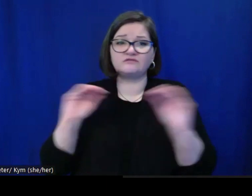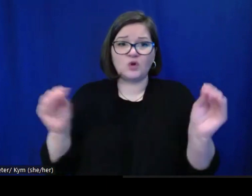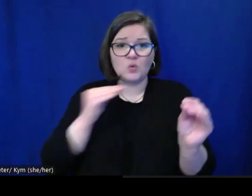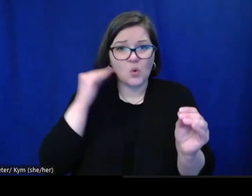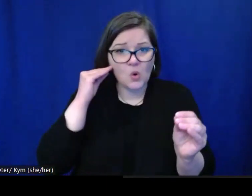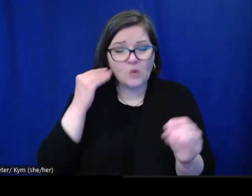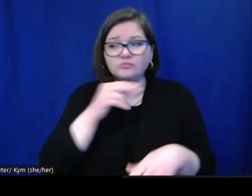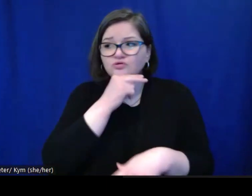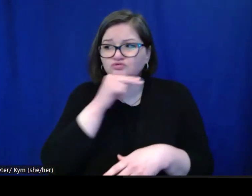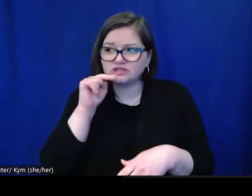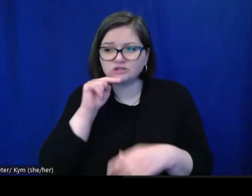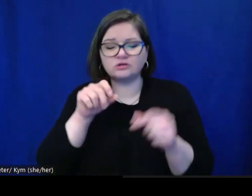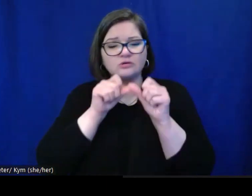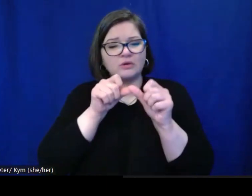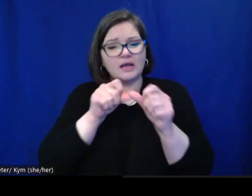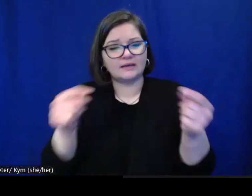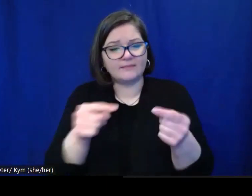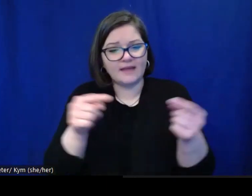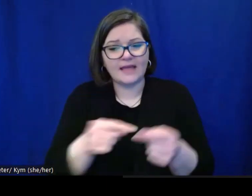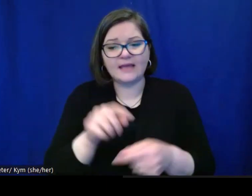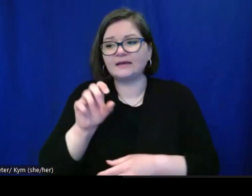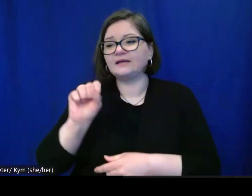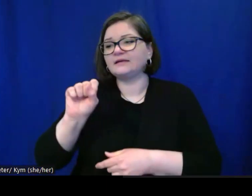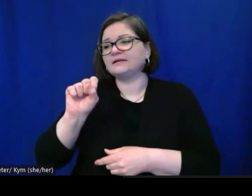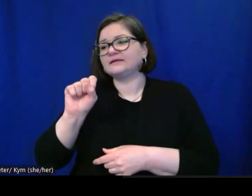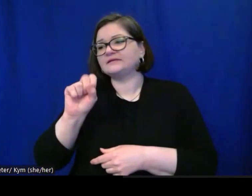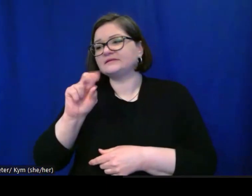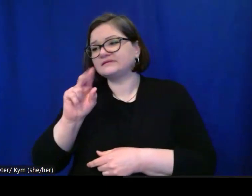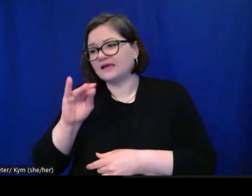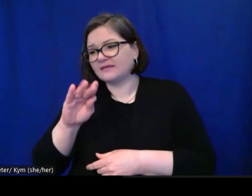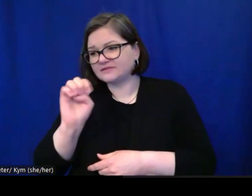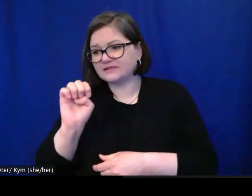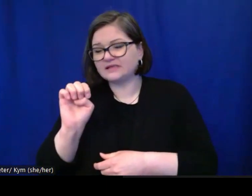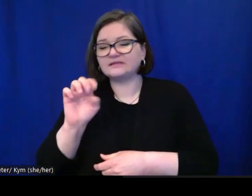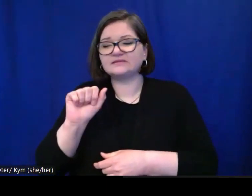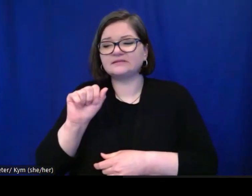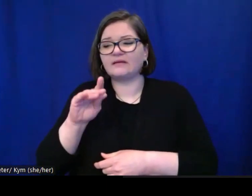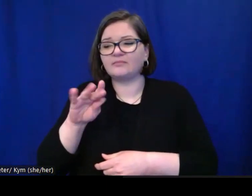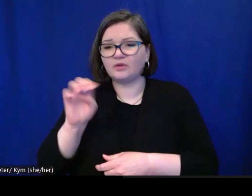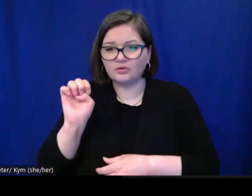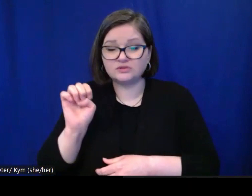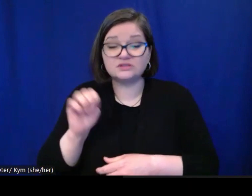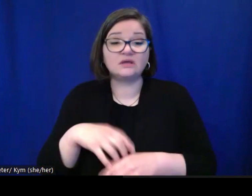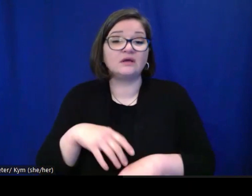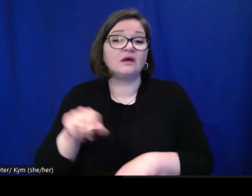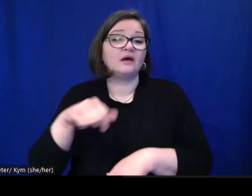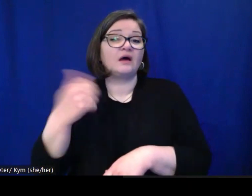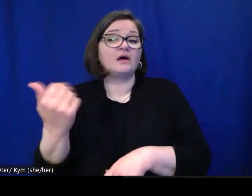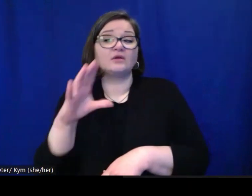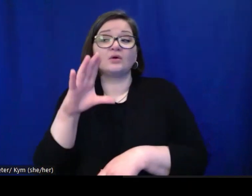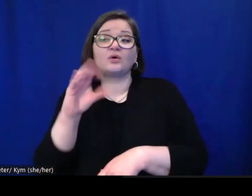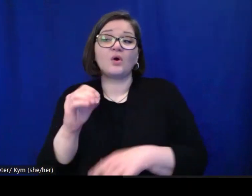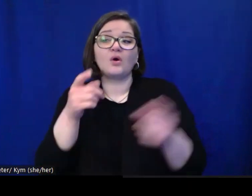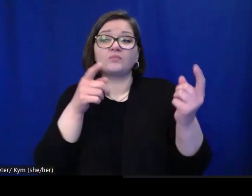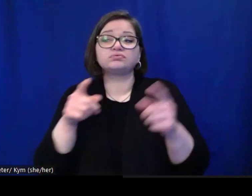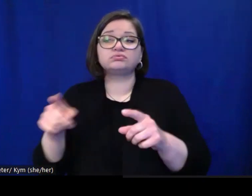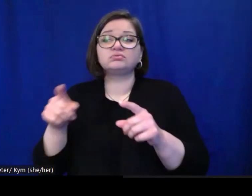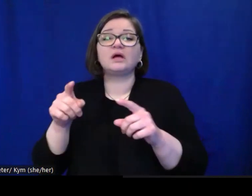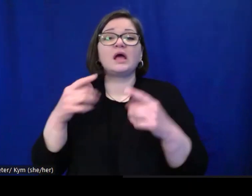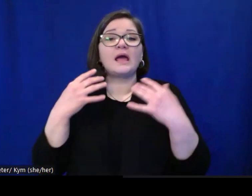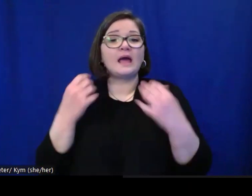risk, chronic pain, substance abuse, and other comorbid health conditions,